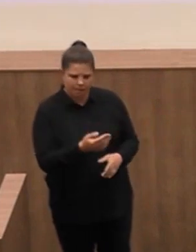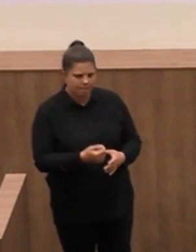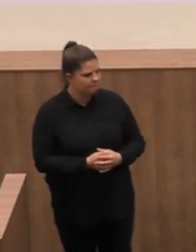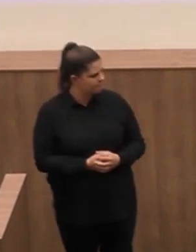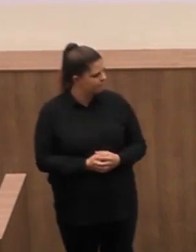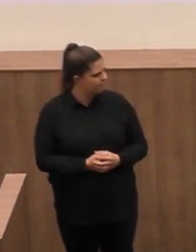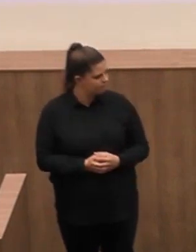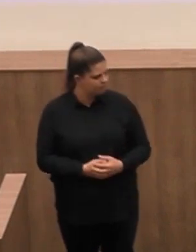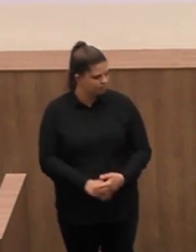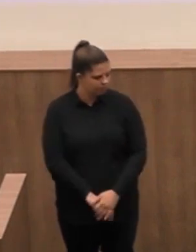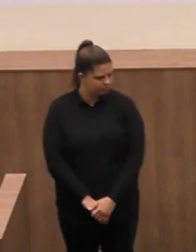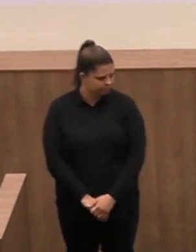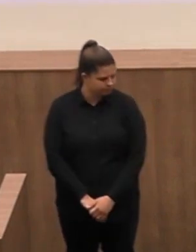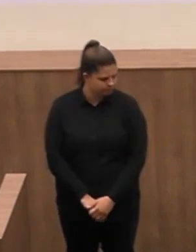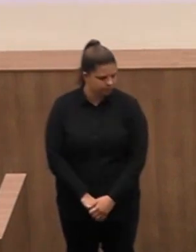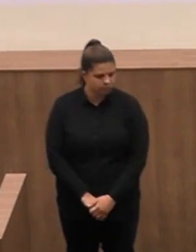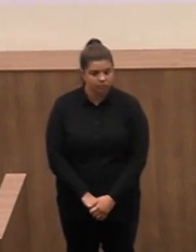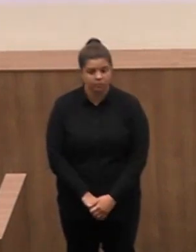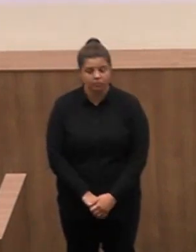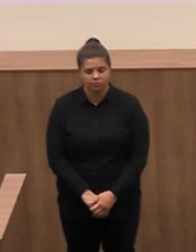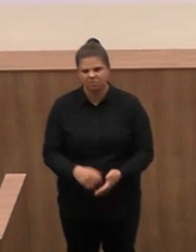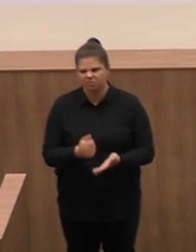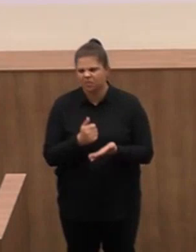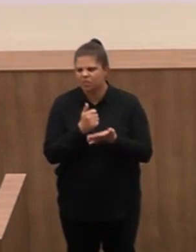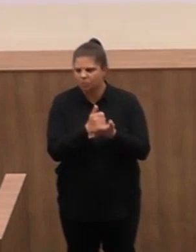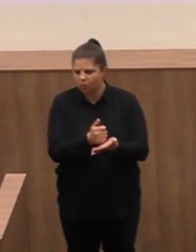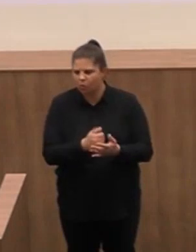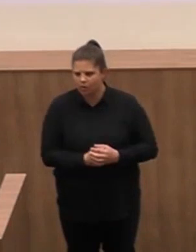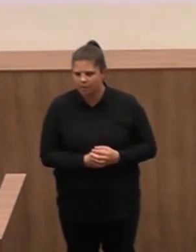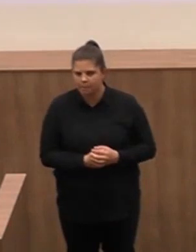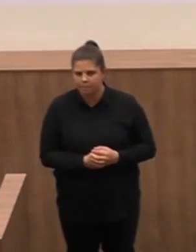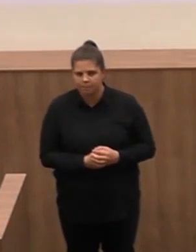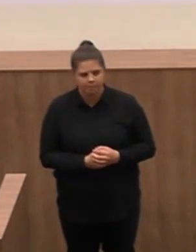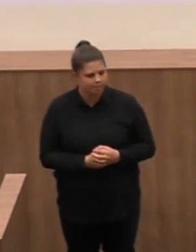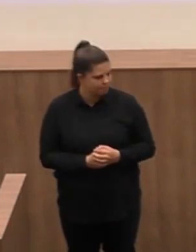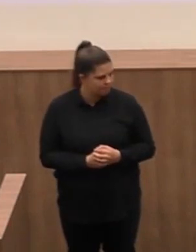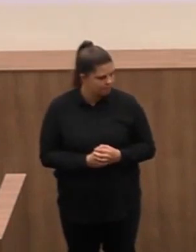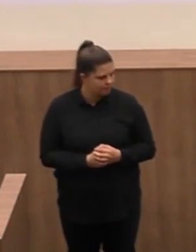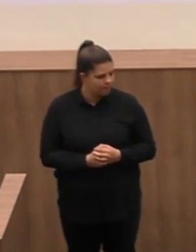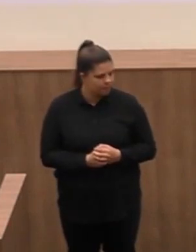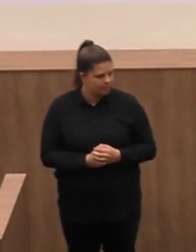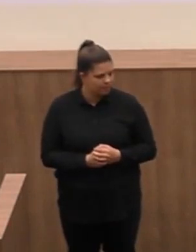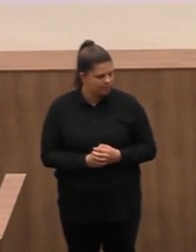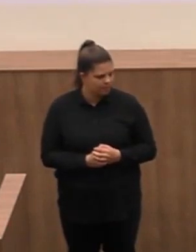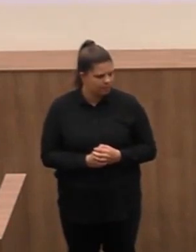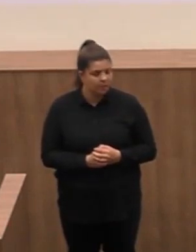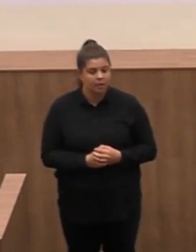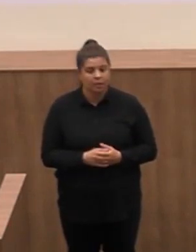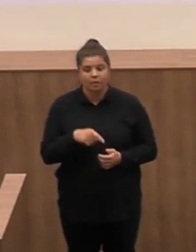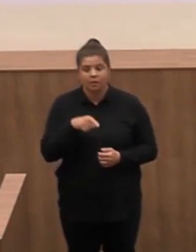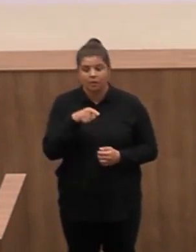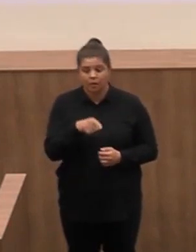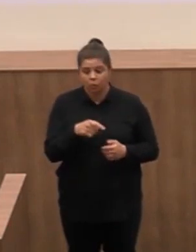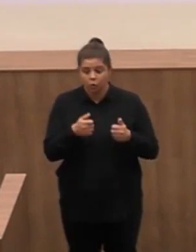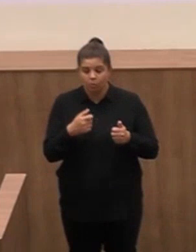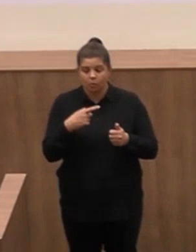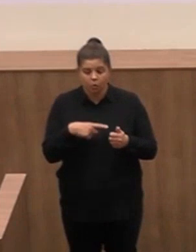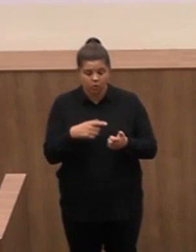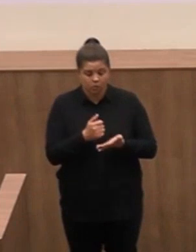And I guess supporting, in a sense, I was saying to that part of this was also supporting not just the person,